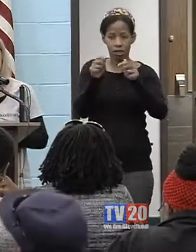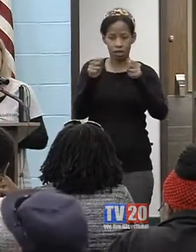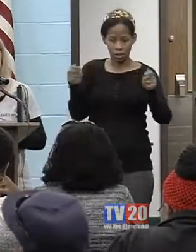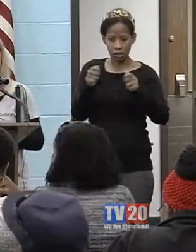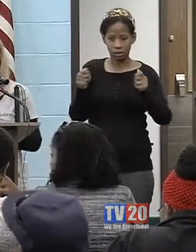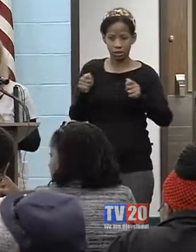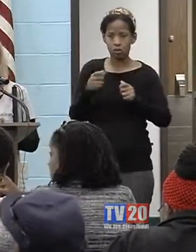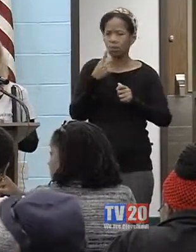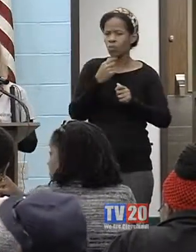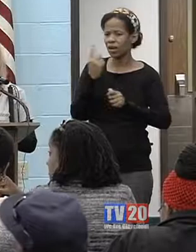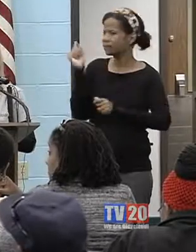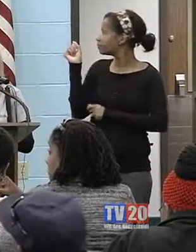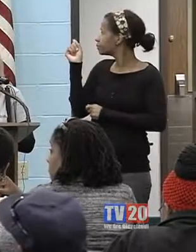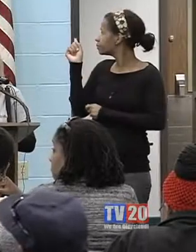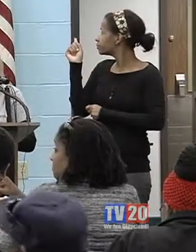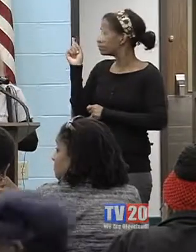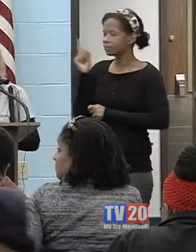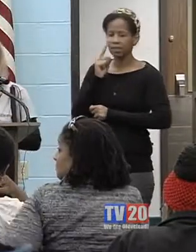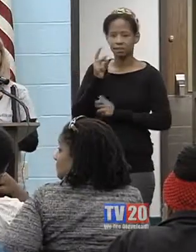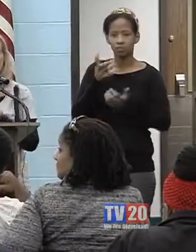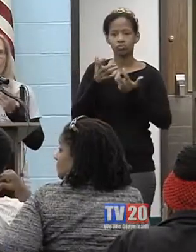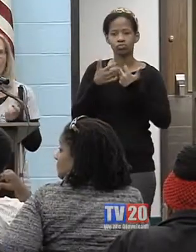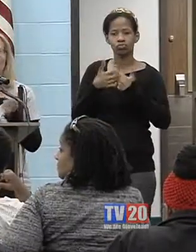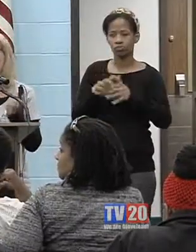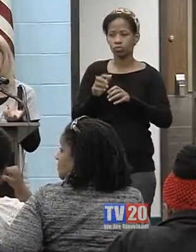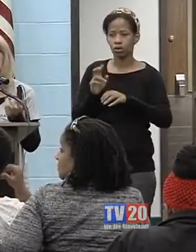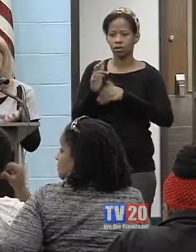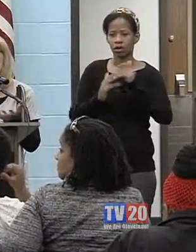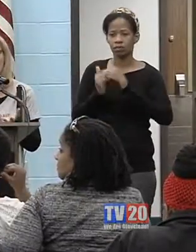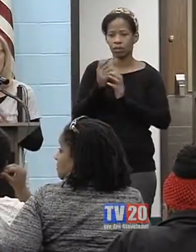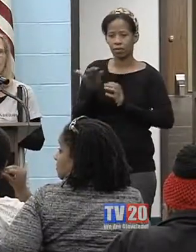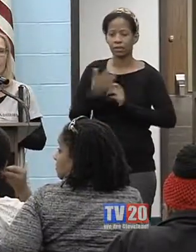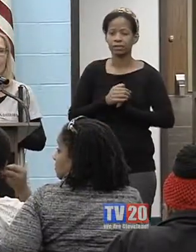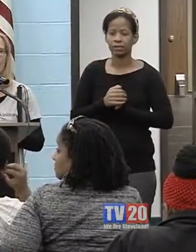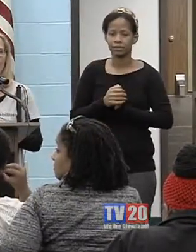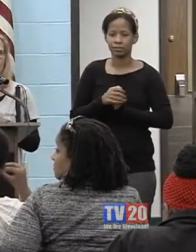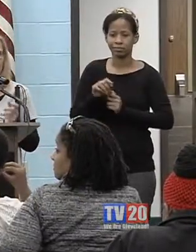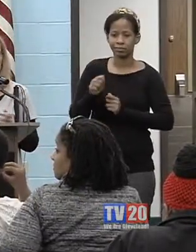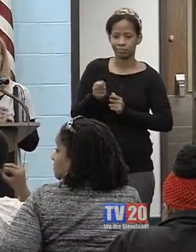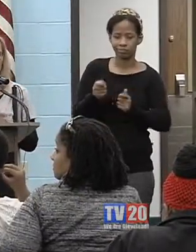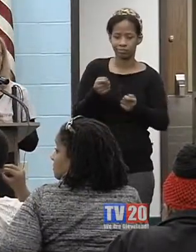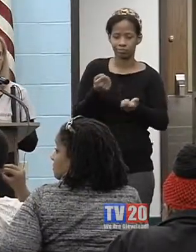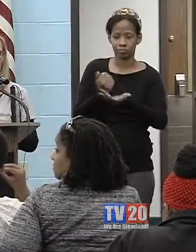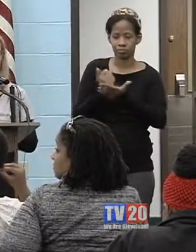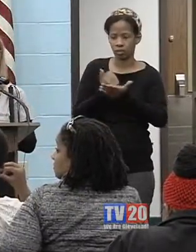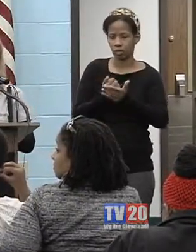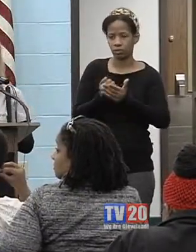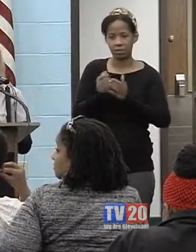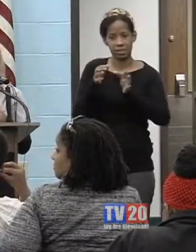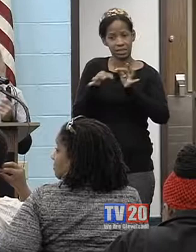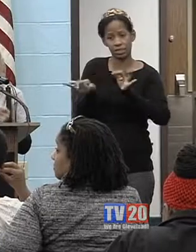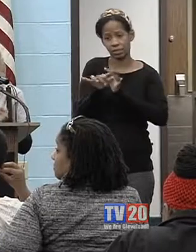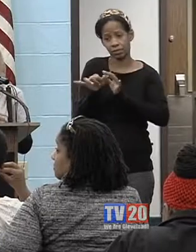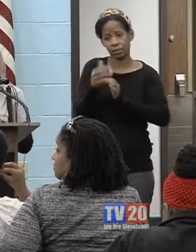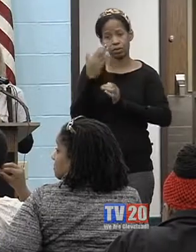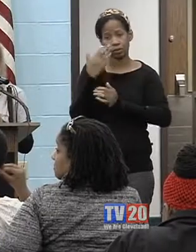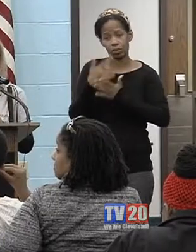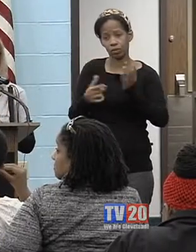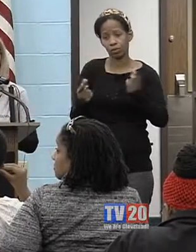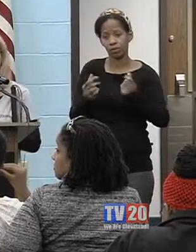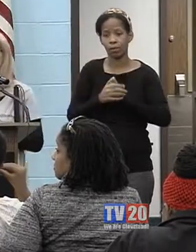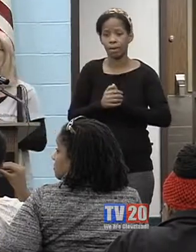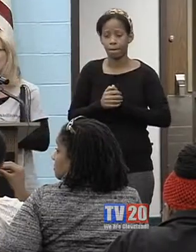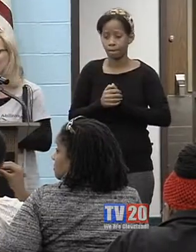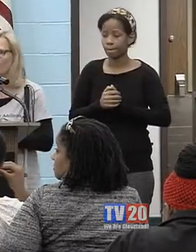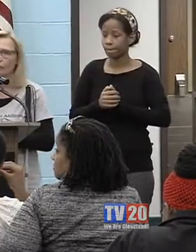about anything to help keep you acclimated. Yes, two different keys, might be very similar. You'll know if you put a